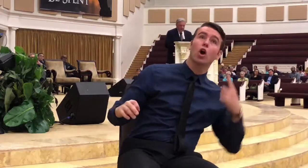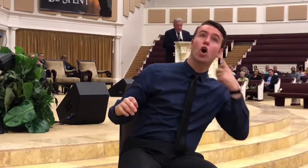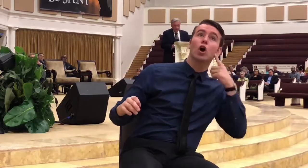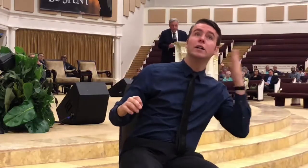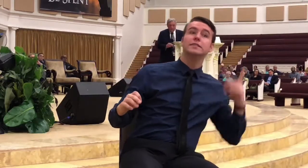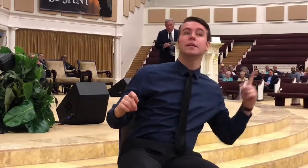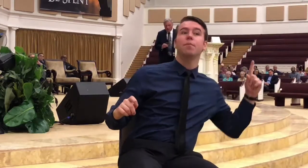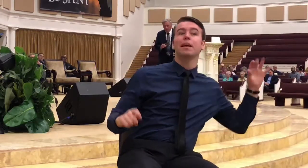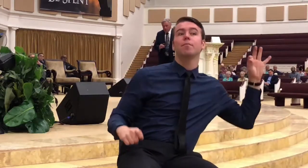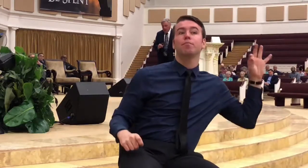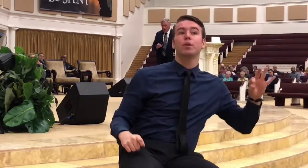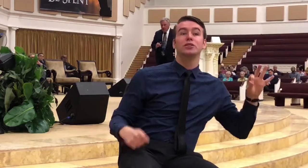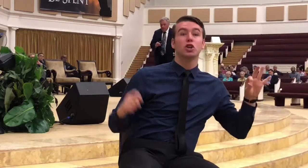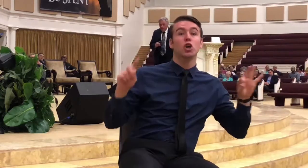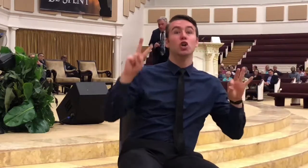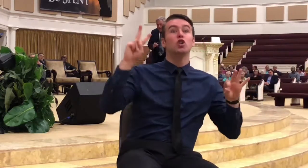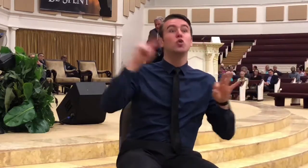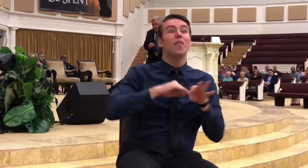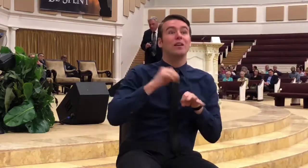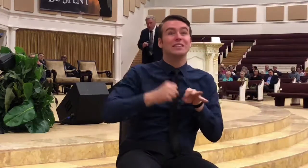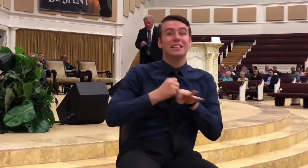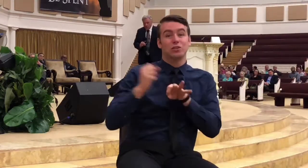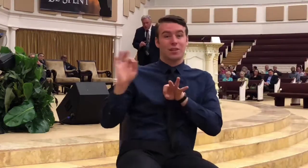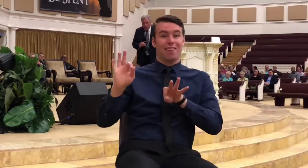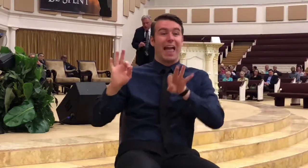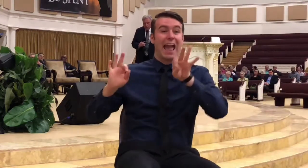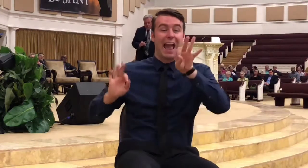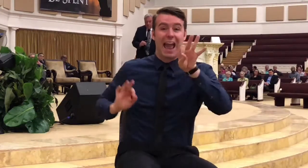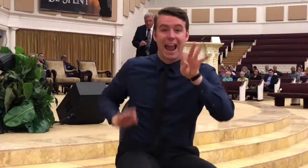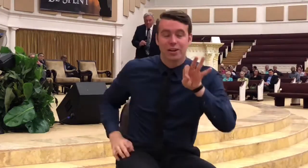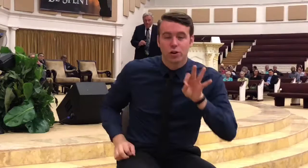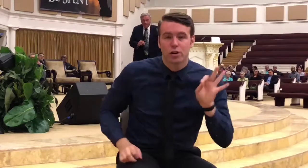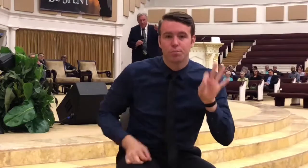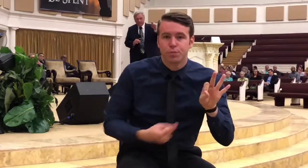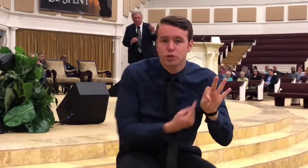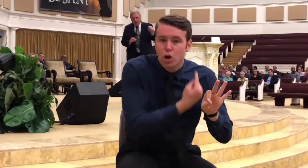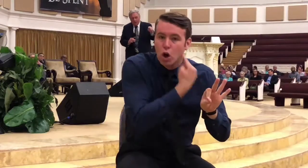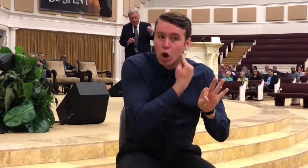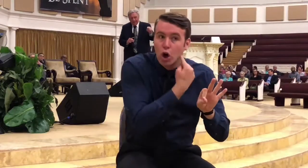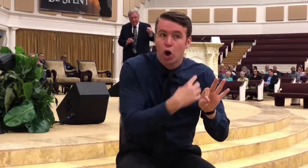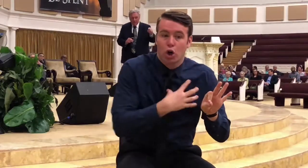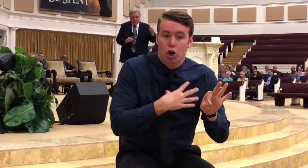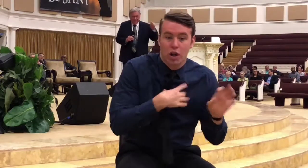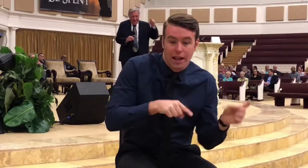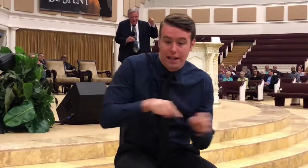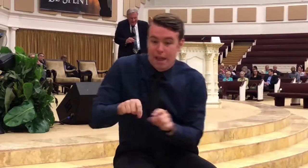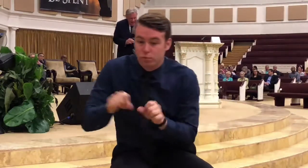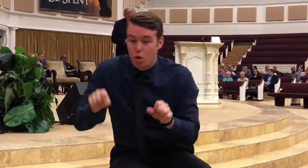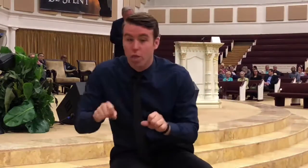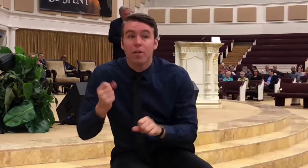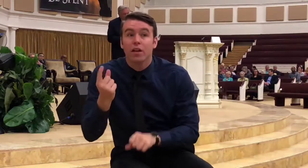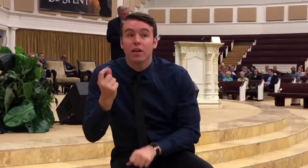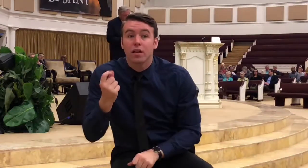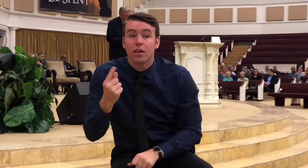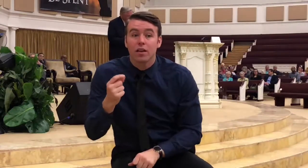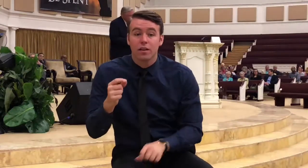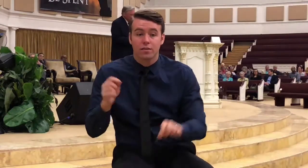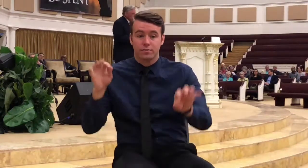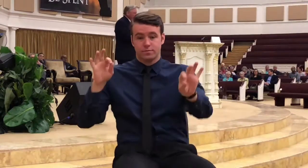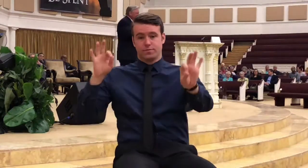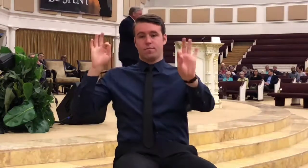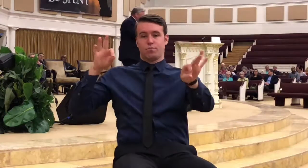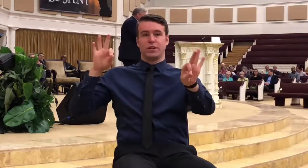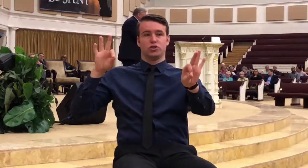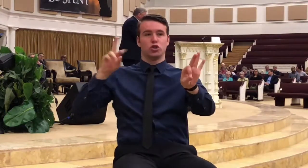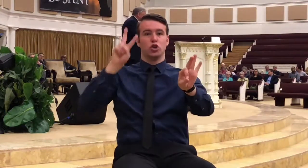preach that 2,000 years later, and then we came to an altar. But the experience, the dynamic